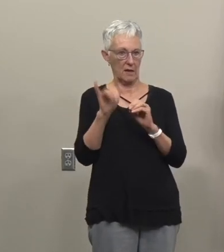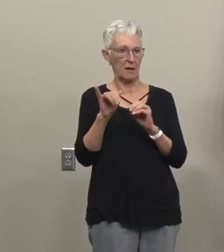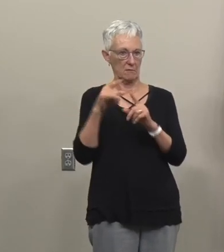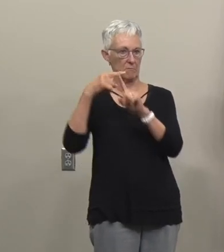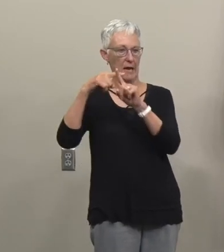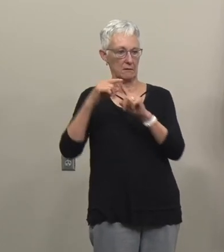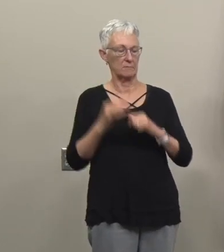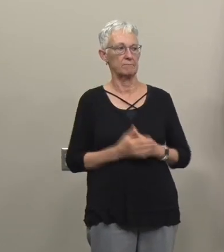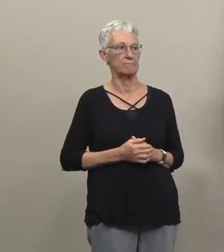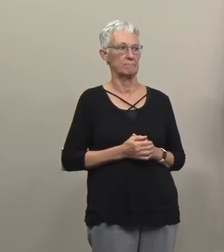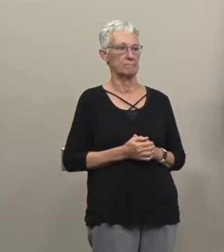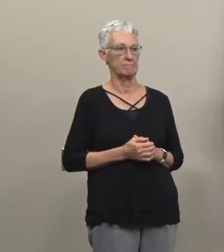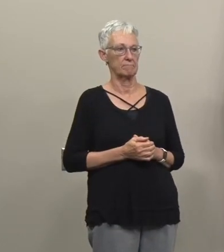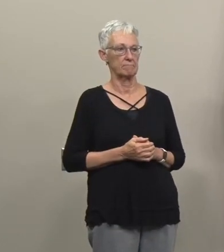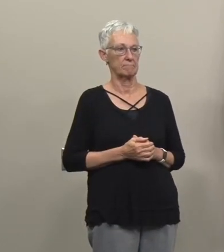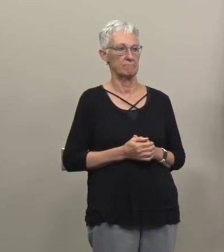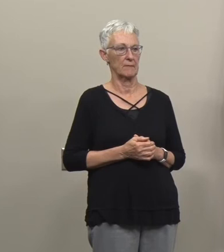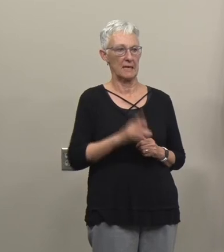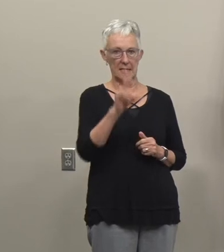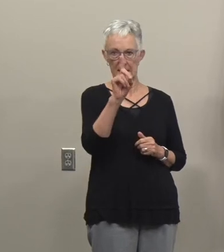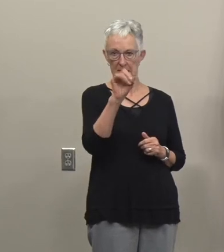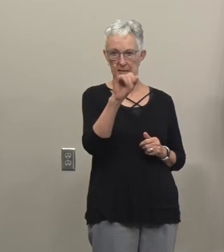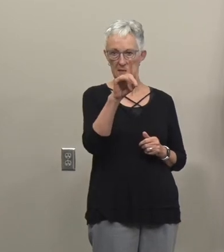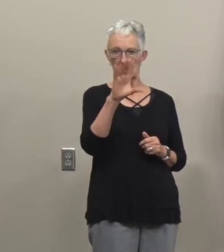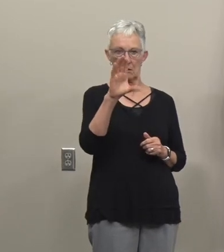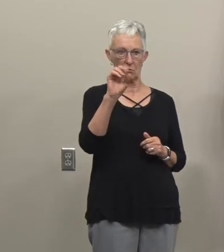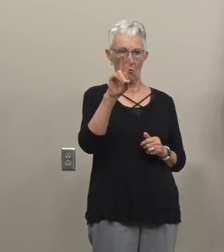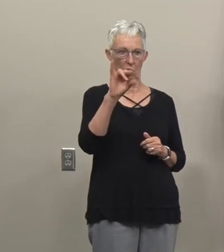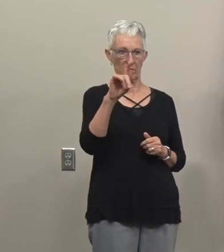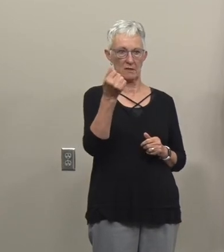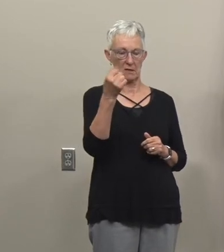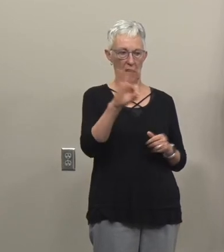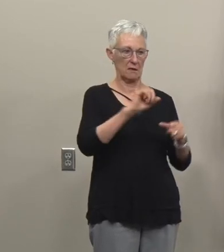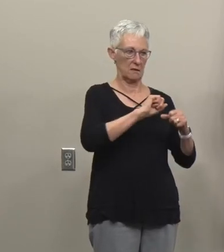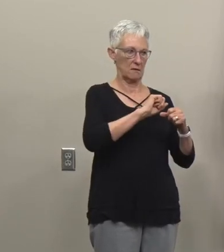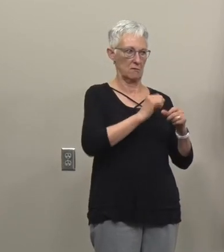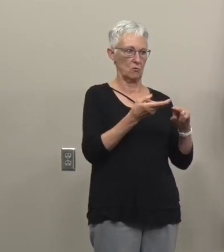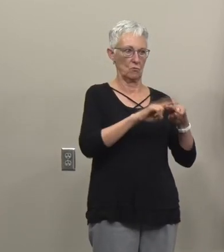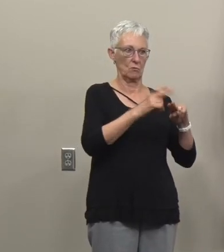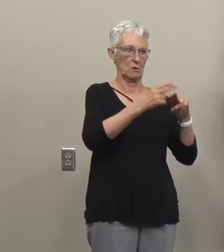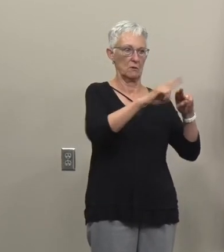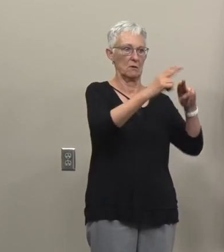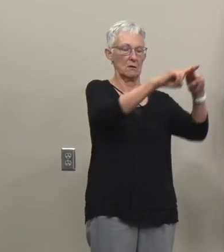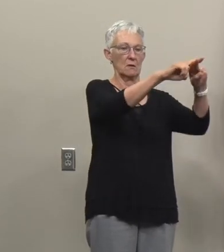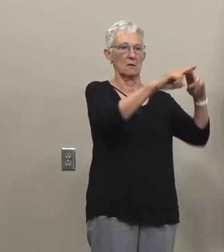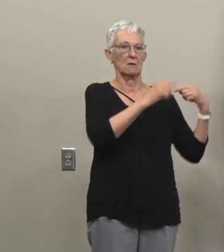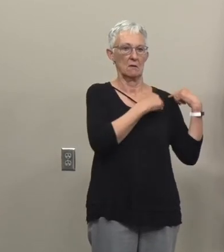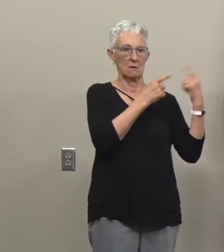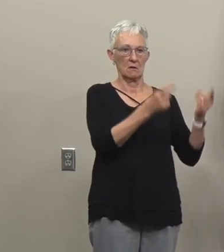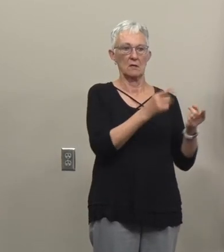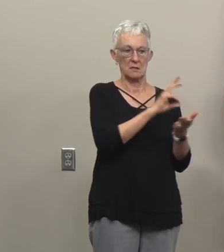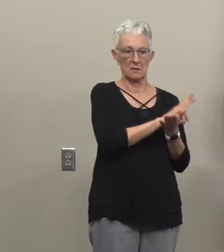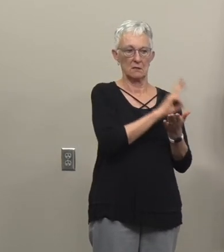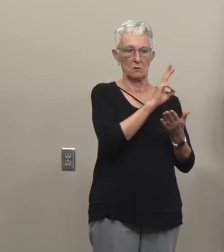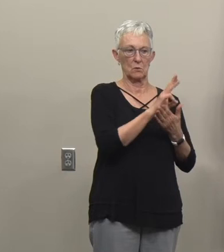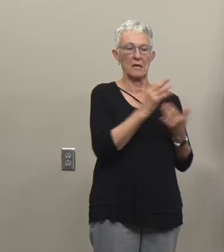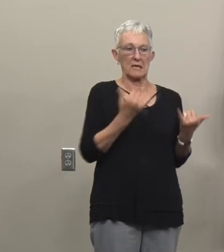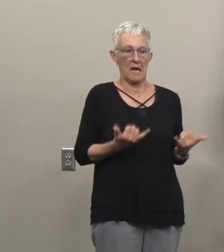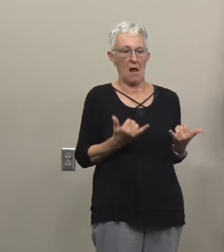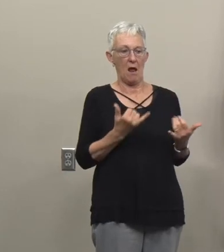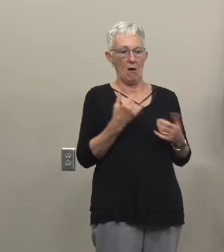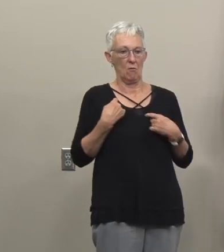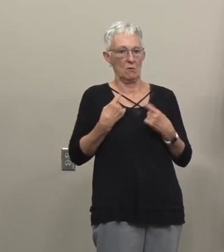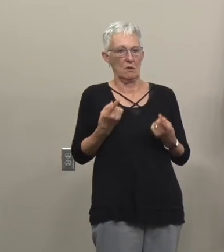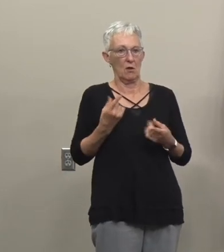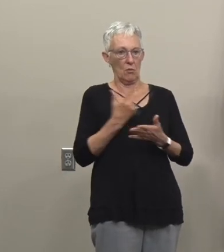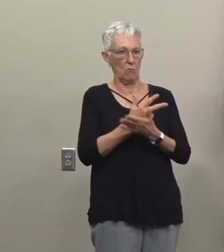After increasing fairly rapidly for 6 weeks, it has dropped slowly each of the last 3 weeks. The